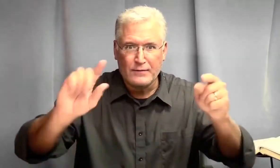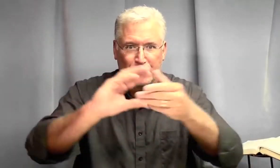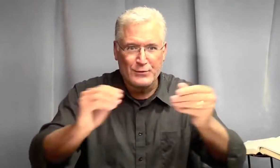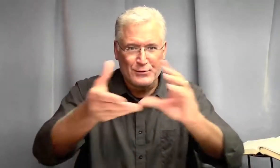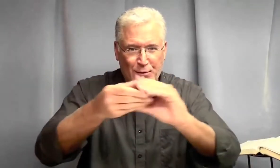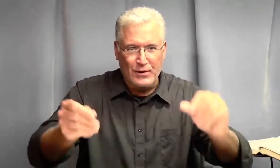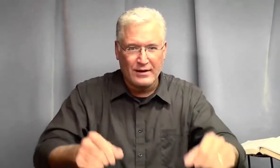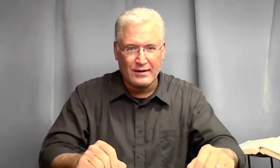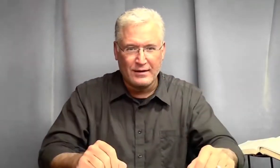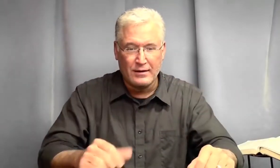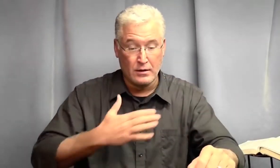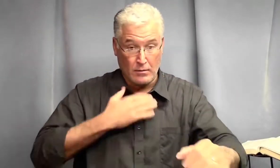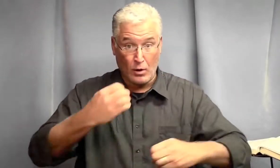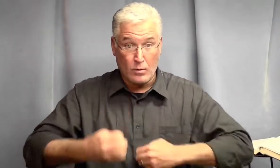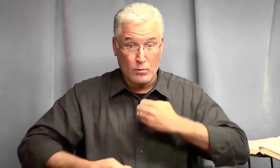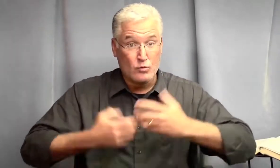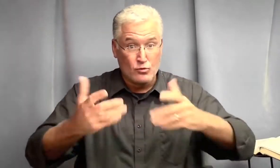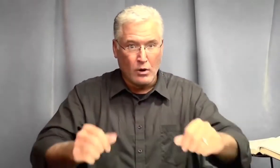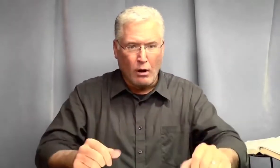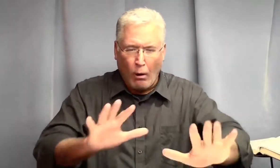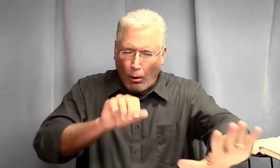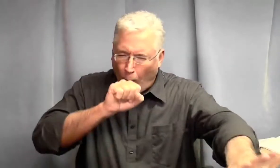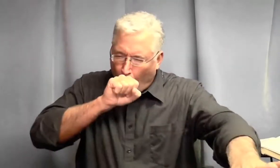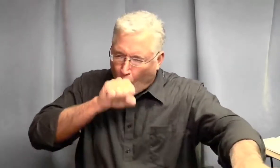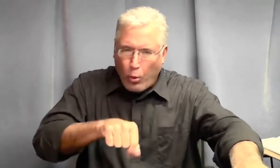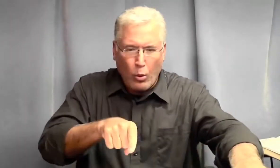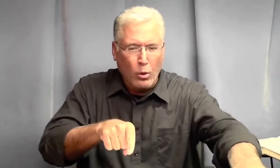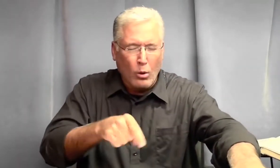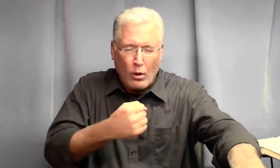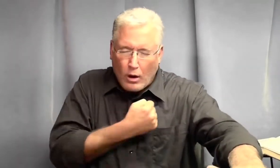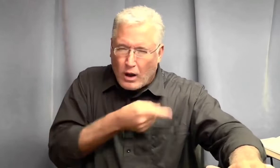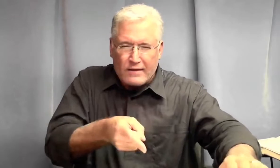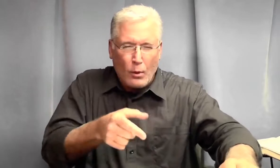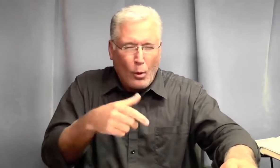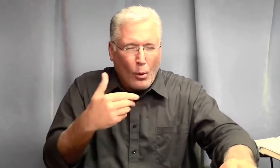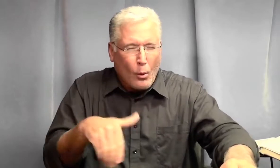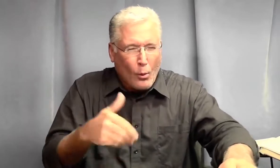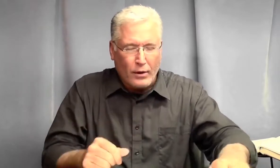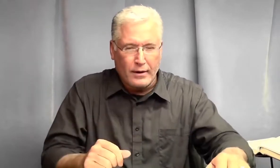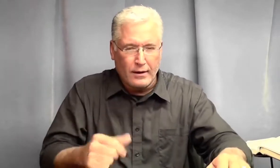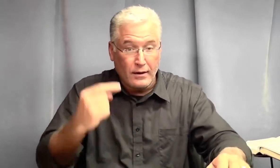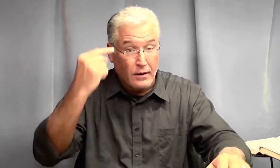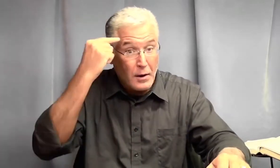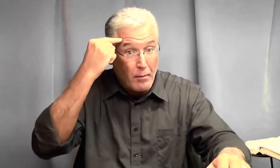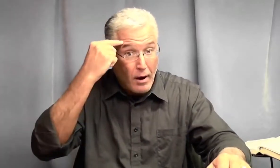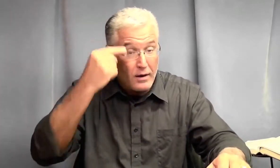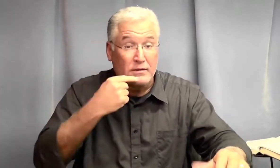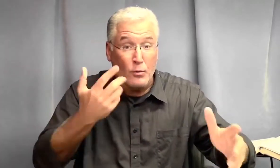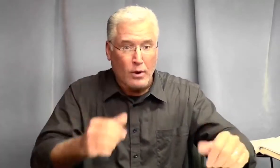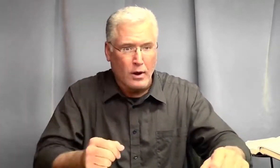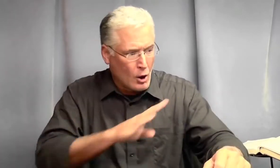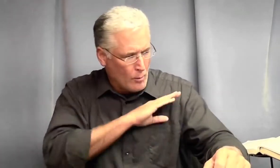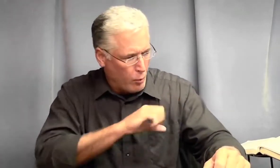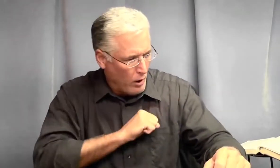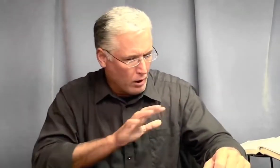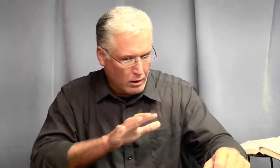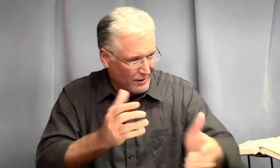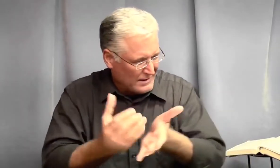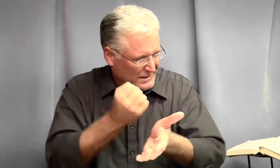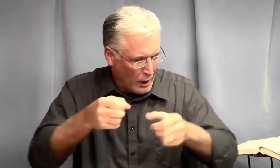Well, ice cream, that's a different story. My emotions say, oh, wow, you love ice cream. My mind says,